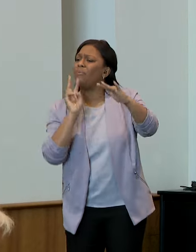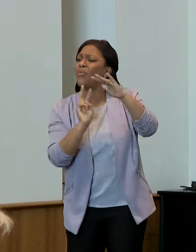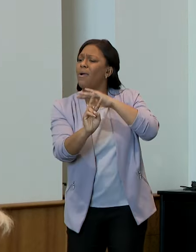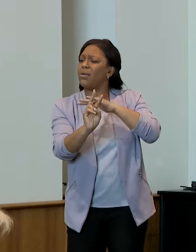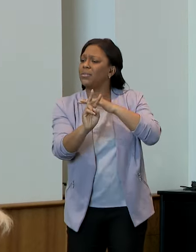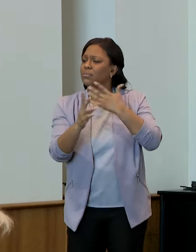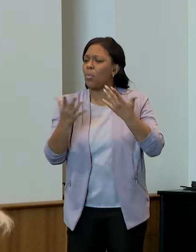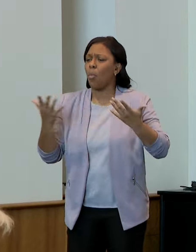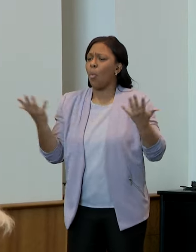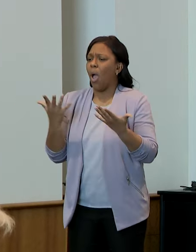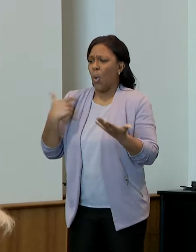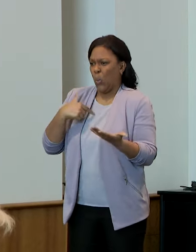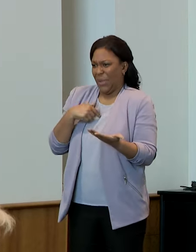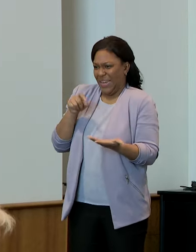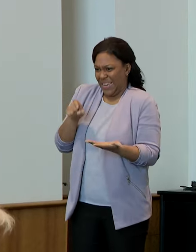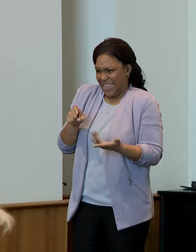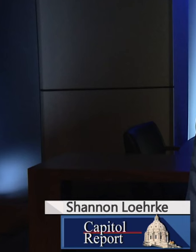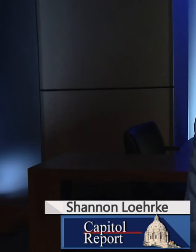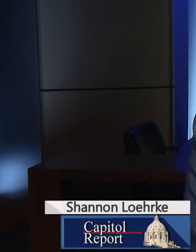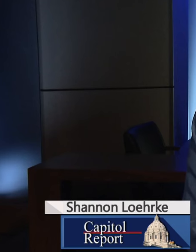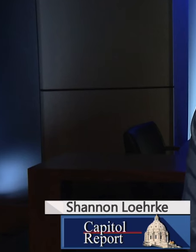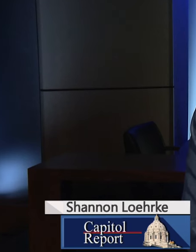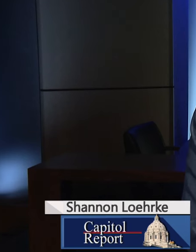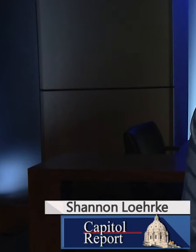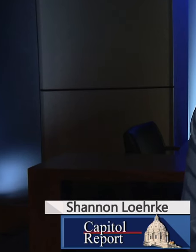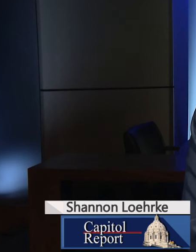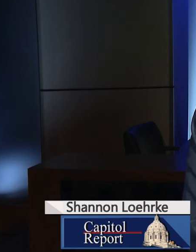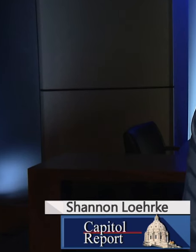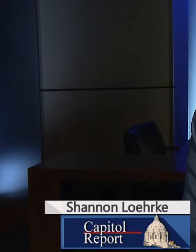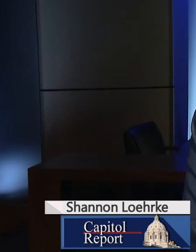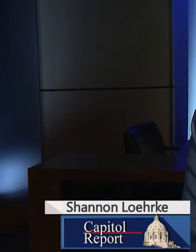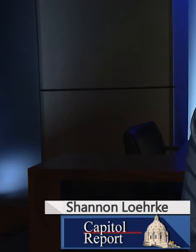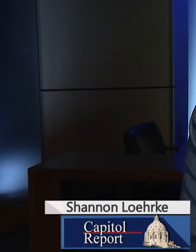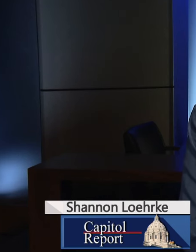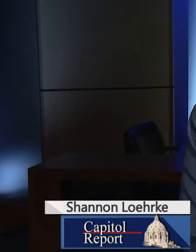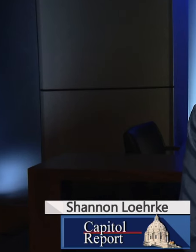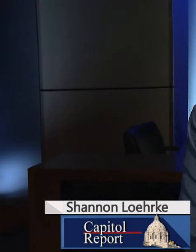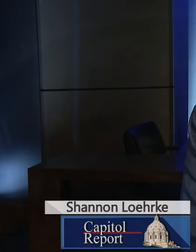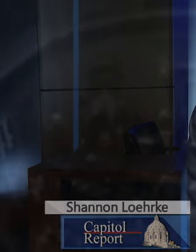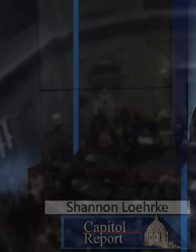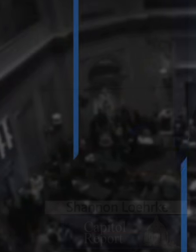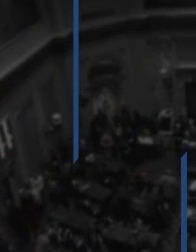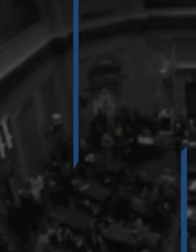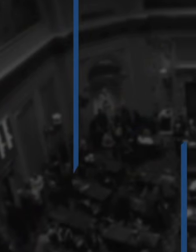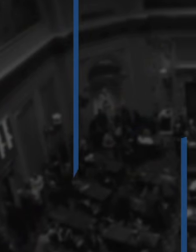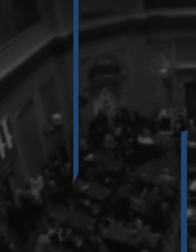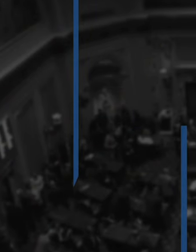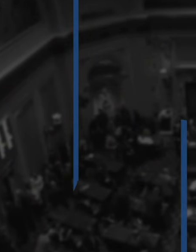latest budget forecast. Stay tuned for this and more on this week's Capitol Report.